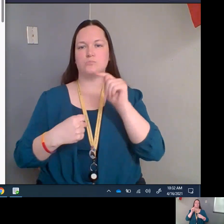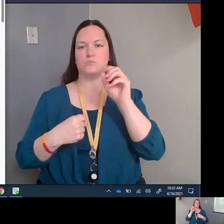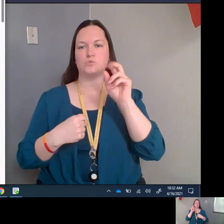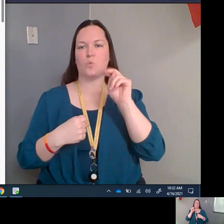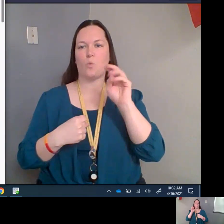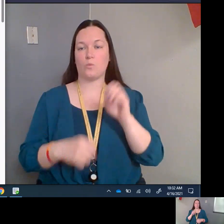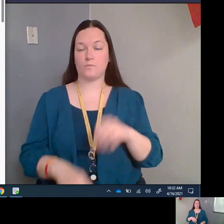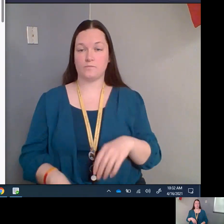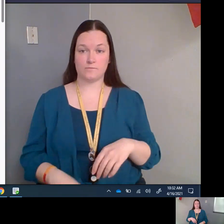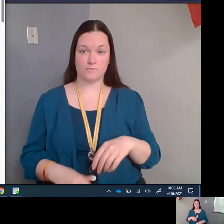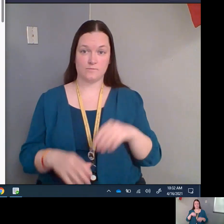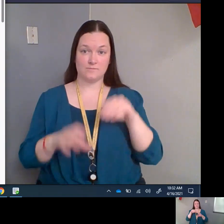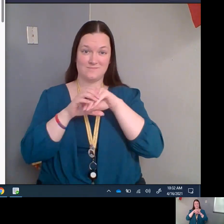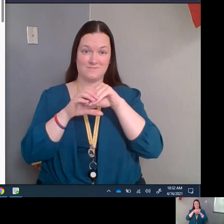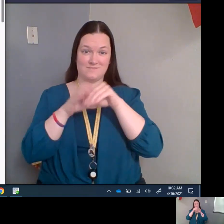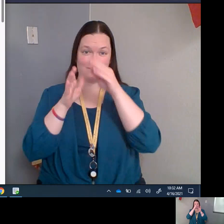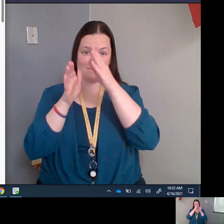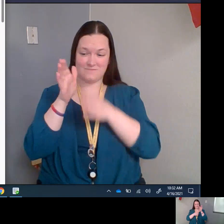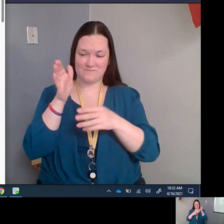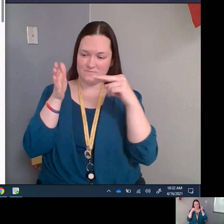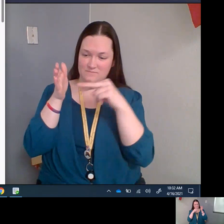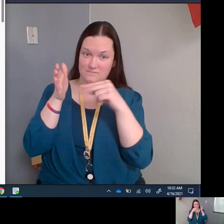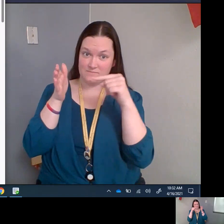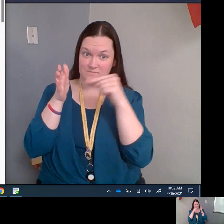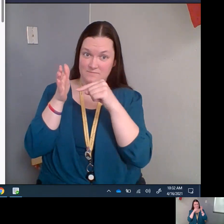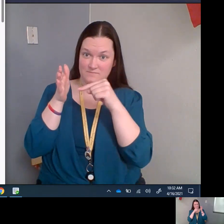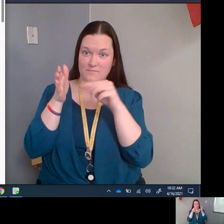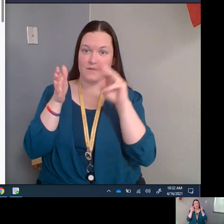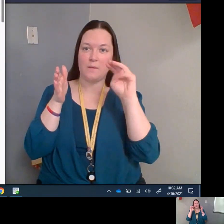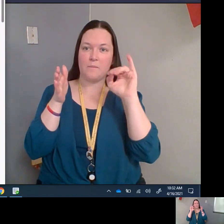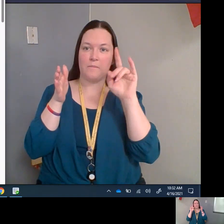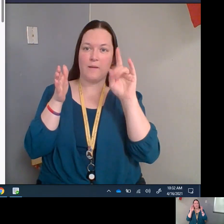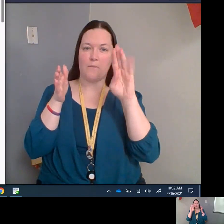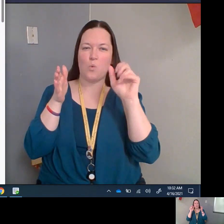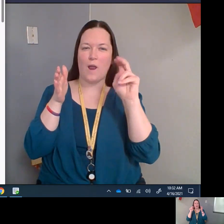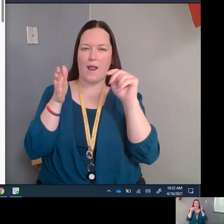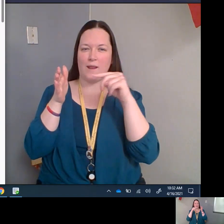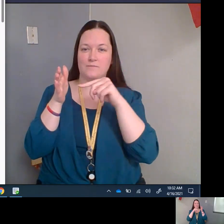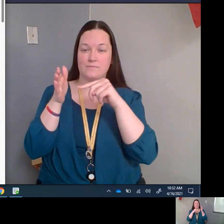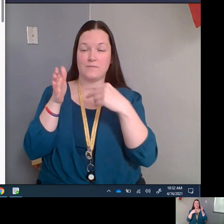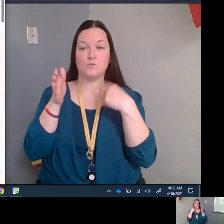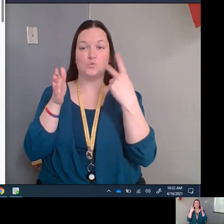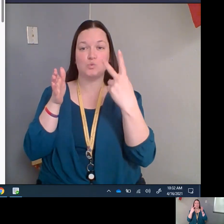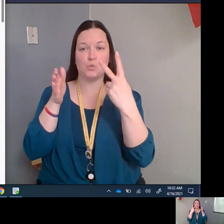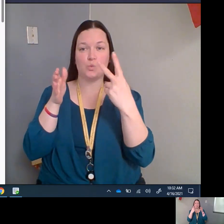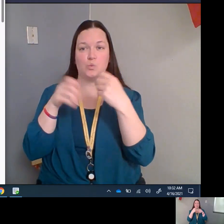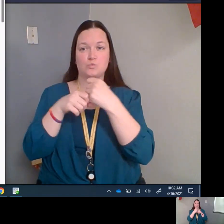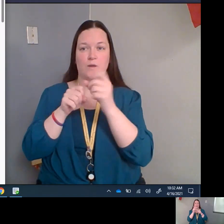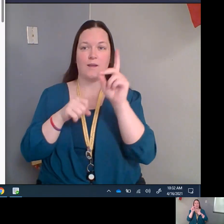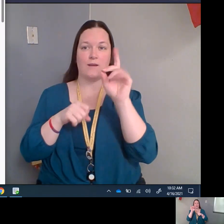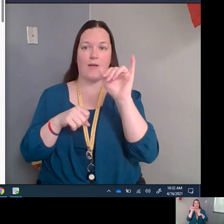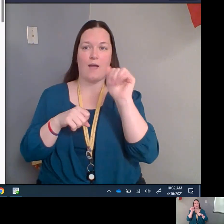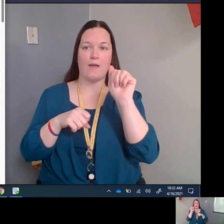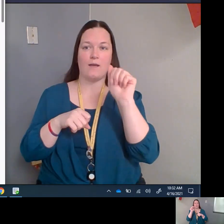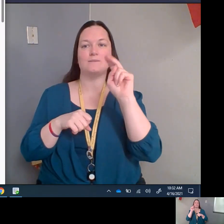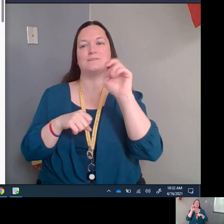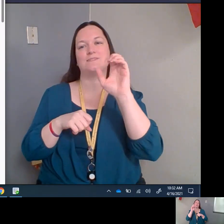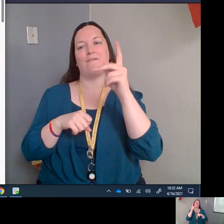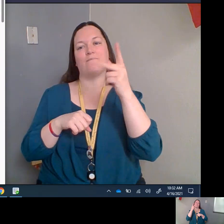The diencephalon section is found between the cerebrum and the midbrain. It contains 2 structures, the